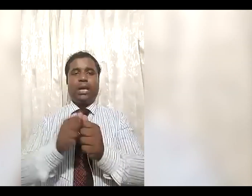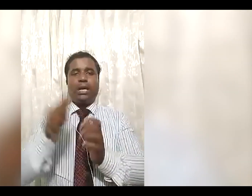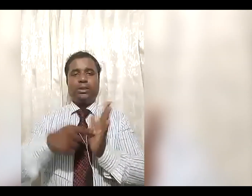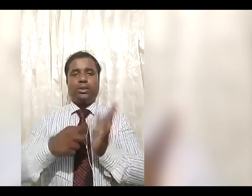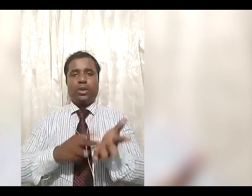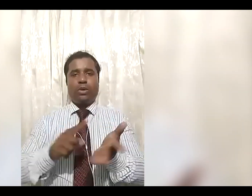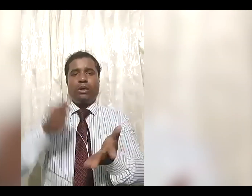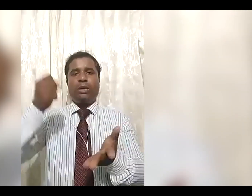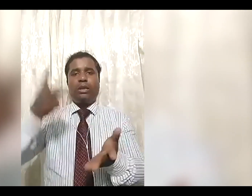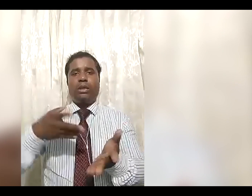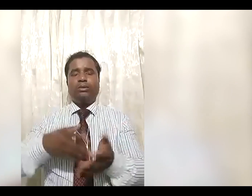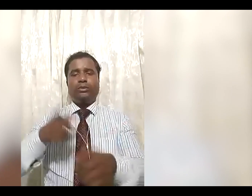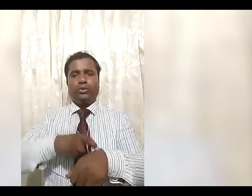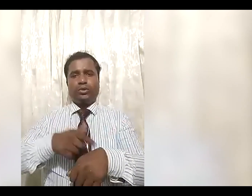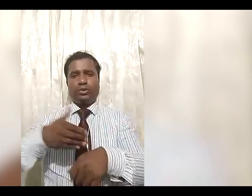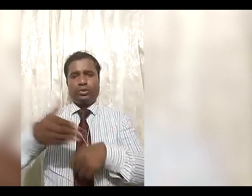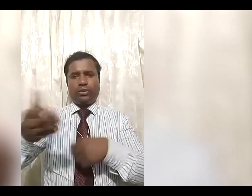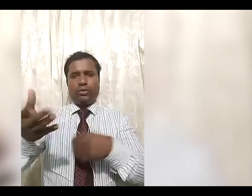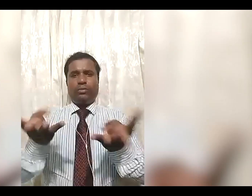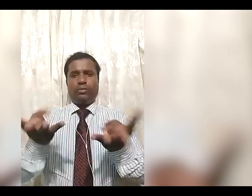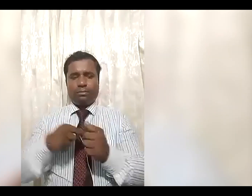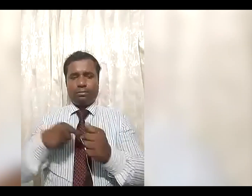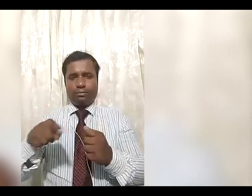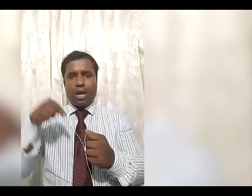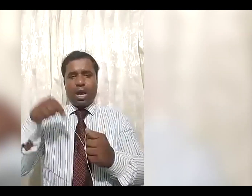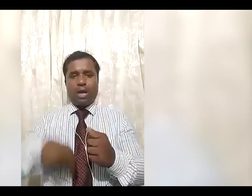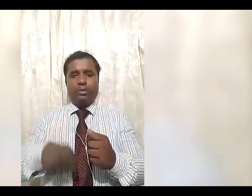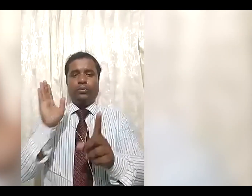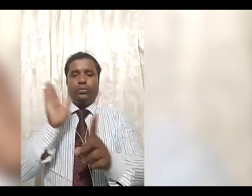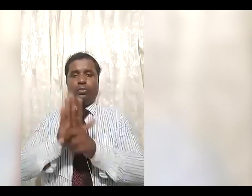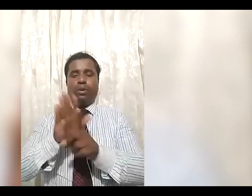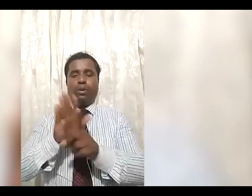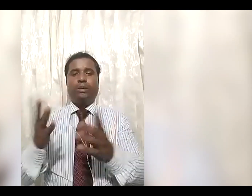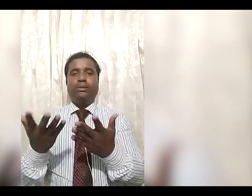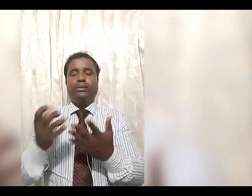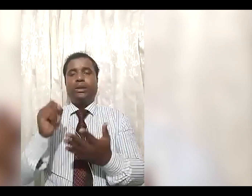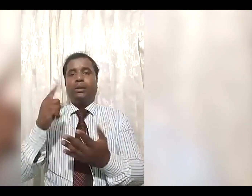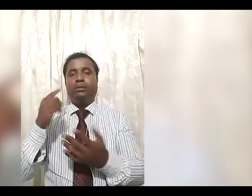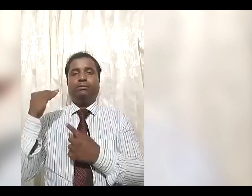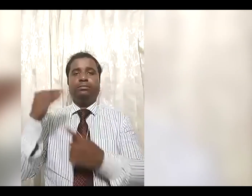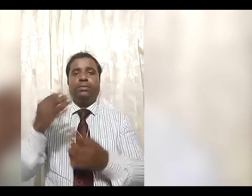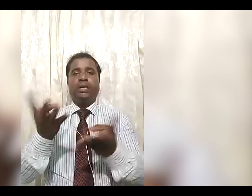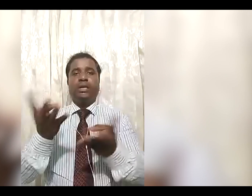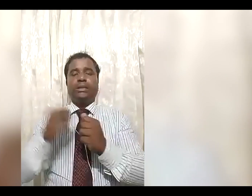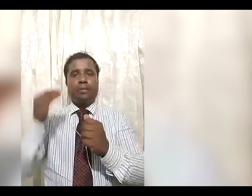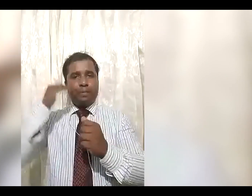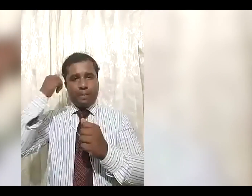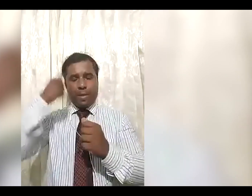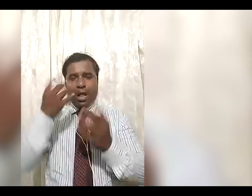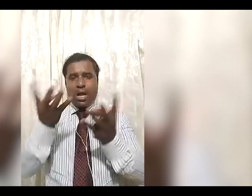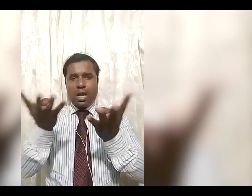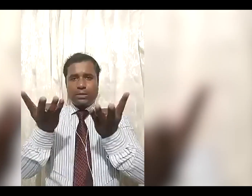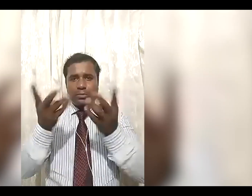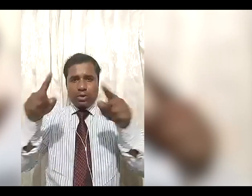a standalone survey. So one of the priorities would be, how can we get a standalone survey just on disability? At the moment, what they're